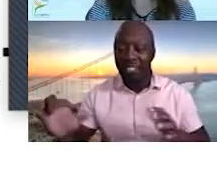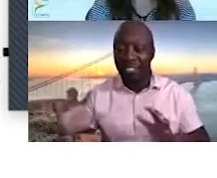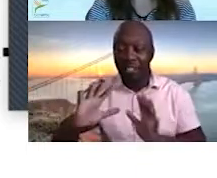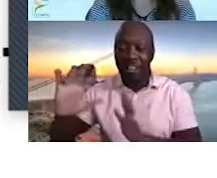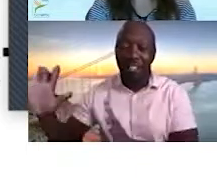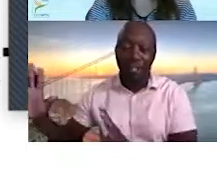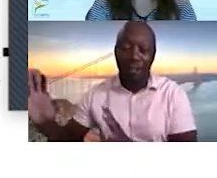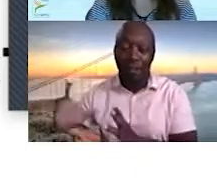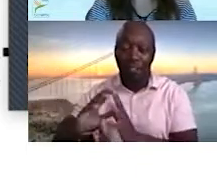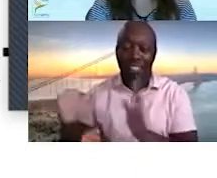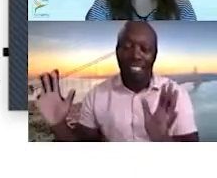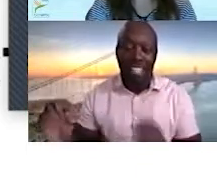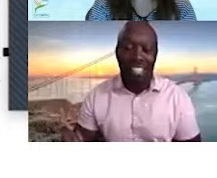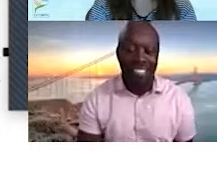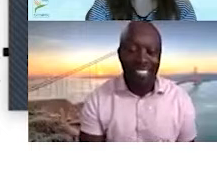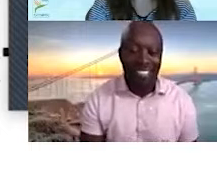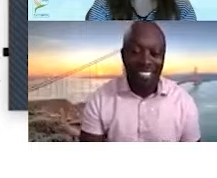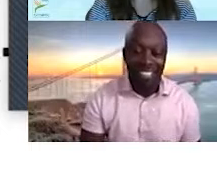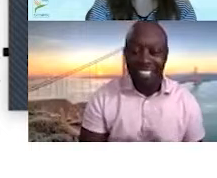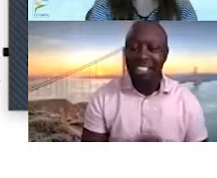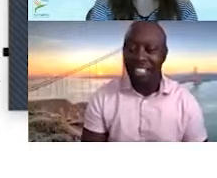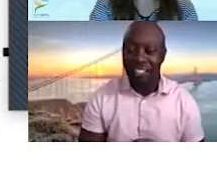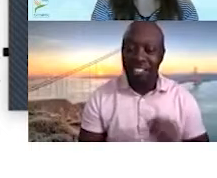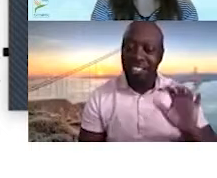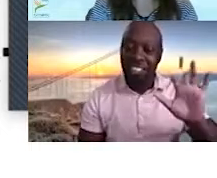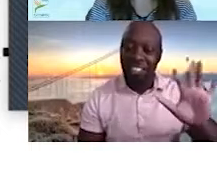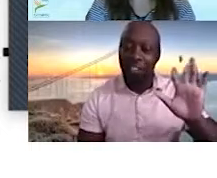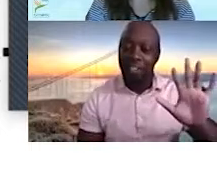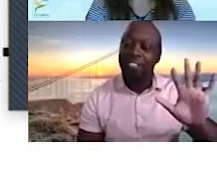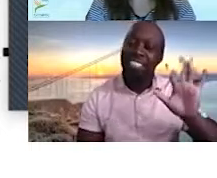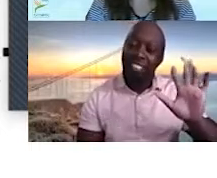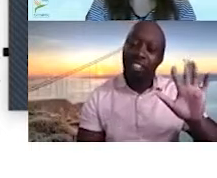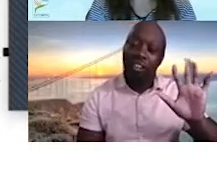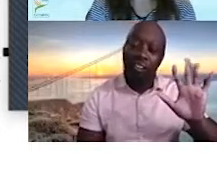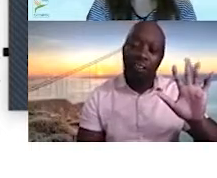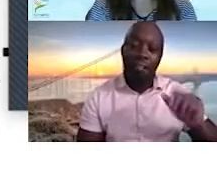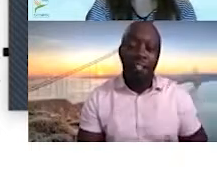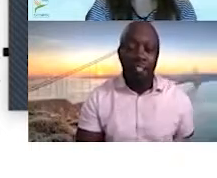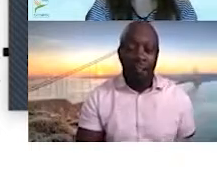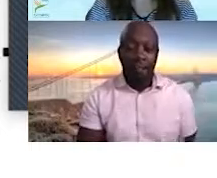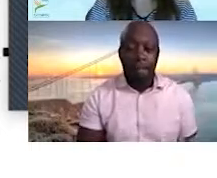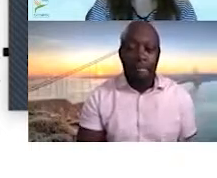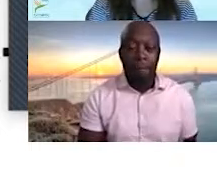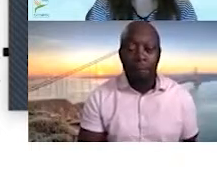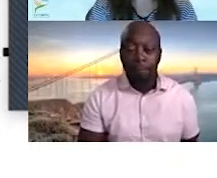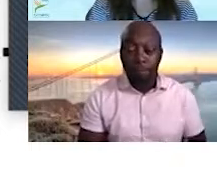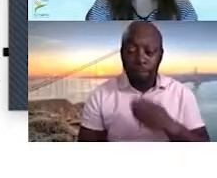endless. So you don't have to know all of the signs in a dictionary. You just need to know 5 signs to start.